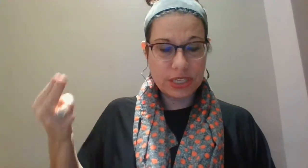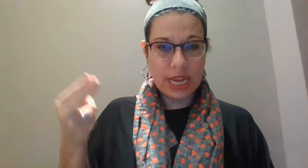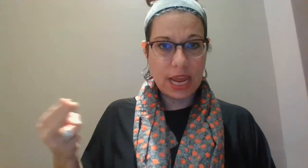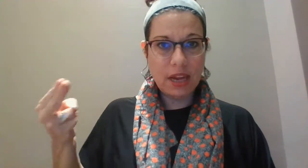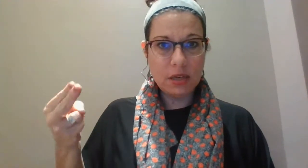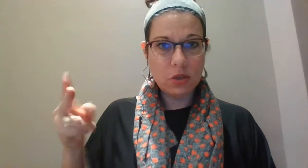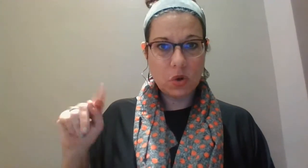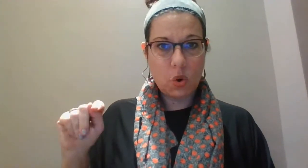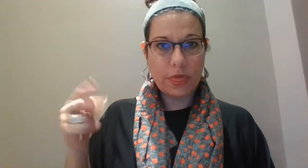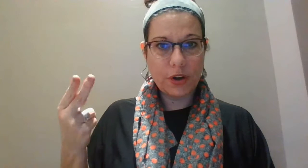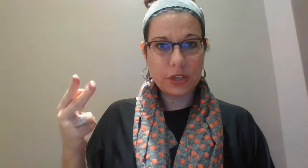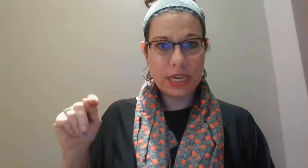Thursday,